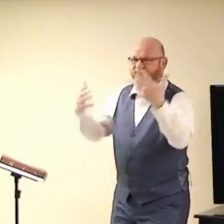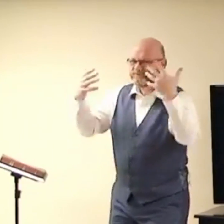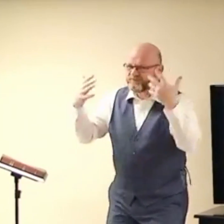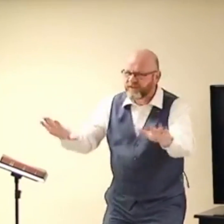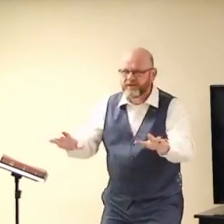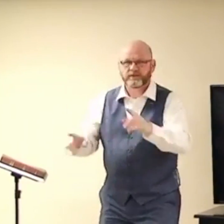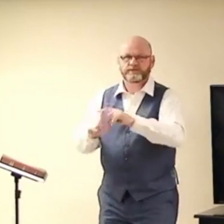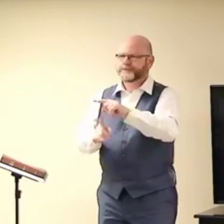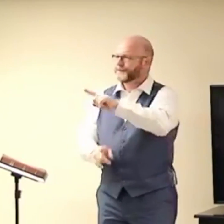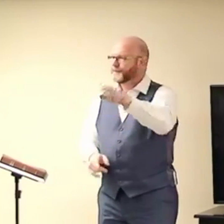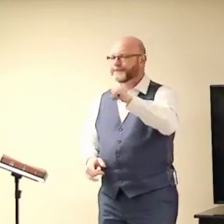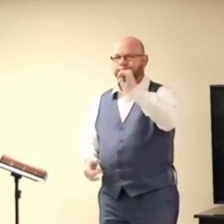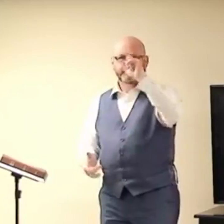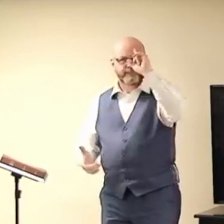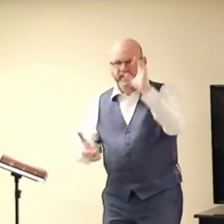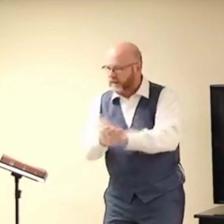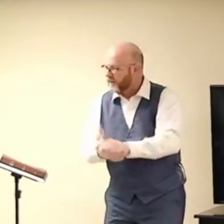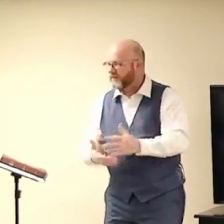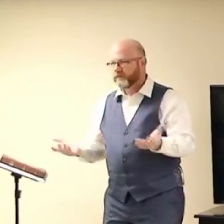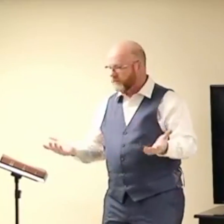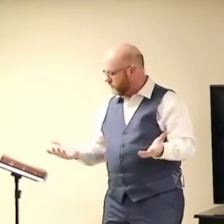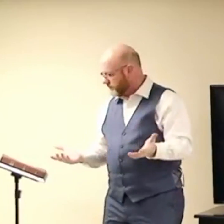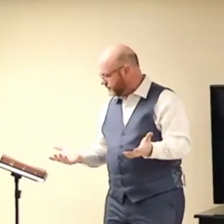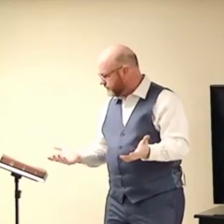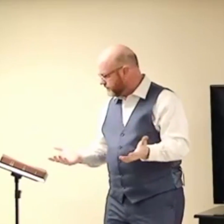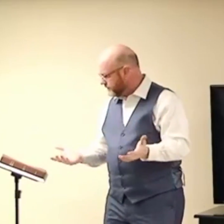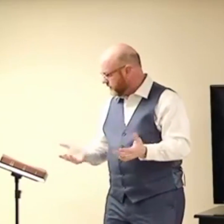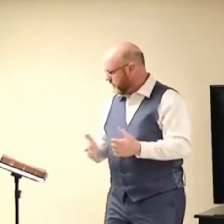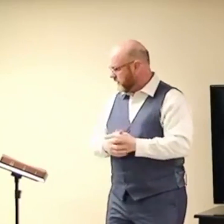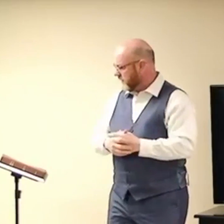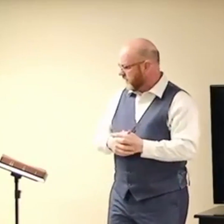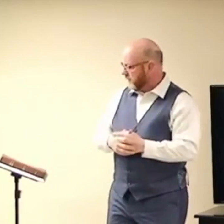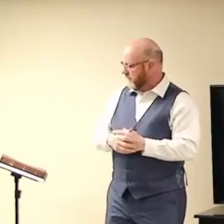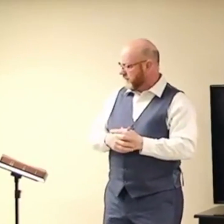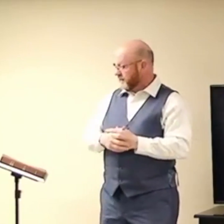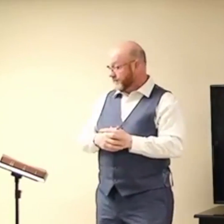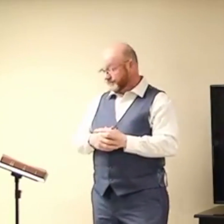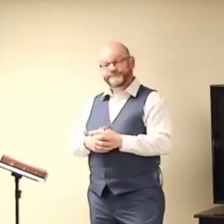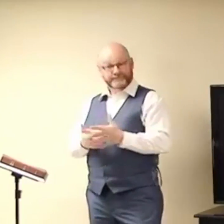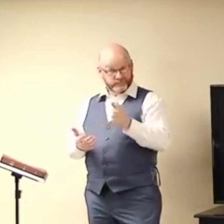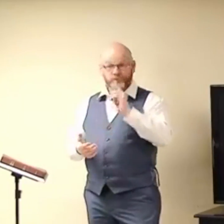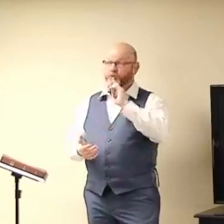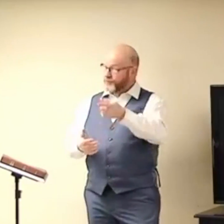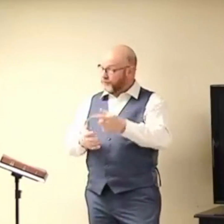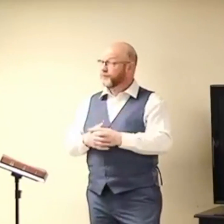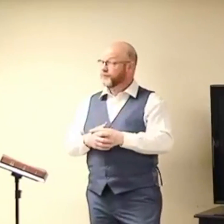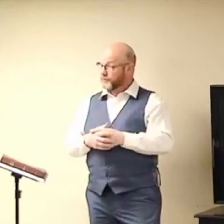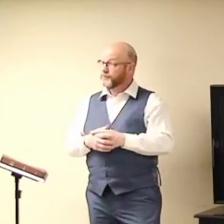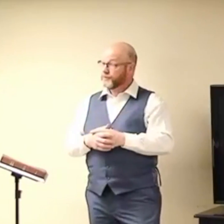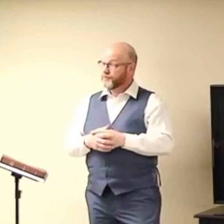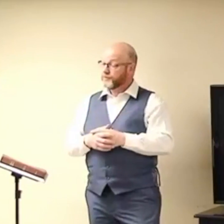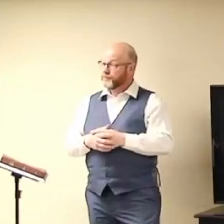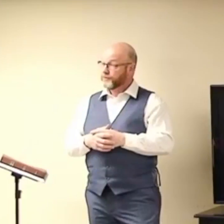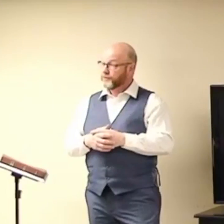So the Gospel of John continues by saying that Jesus simply answered, I did tell you, but you did not